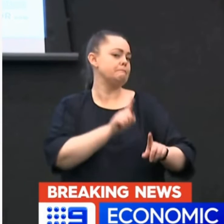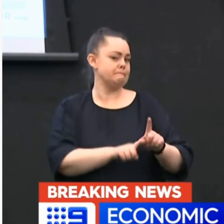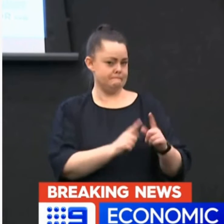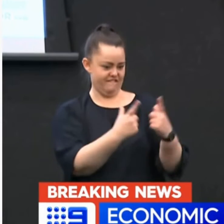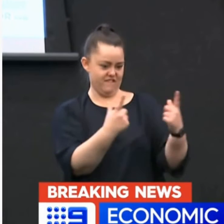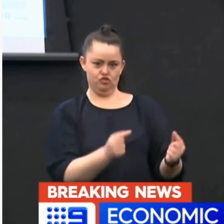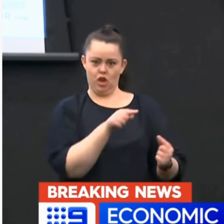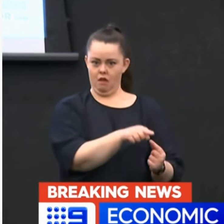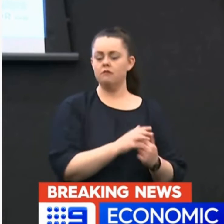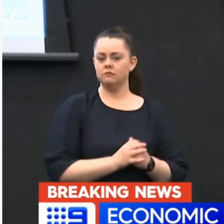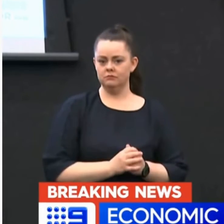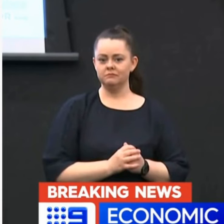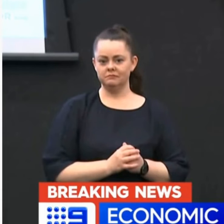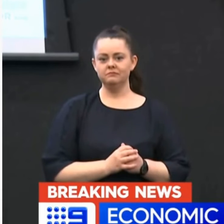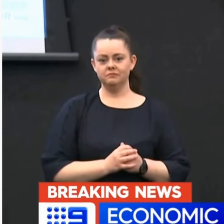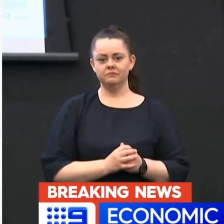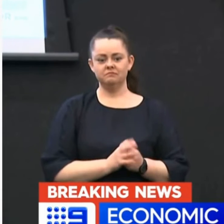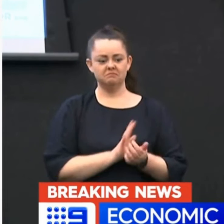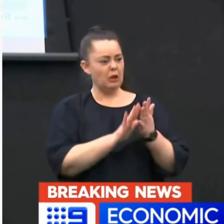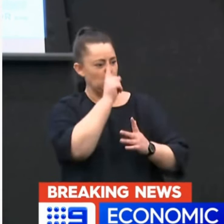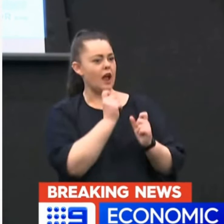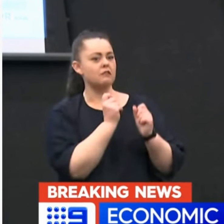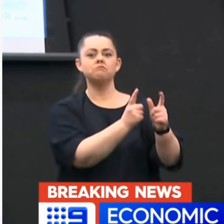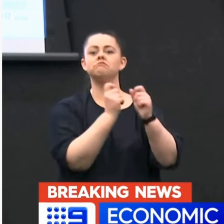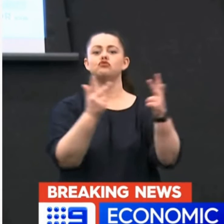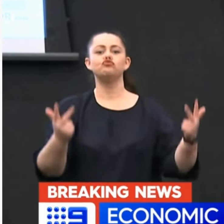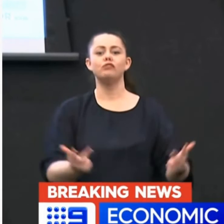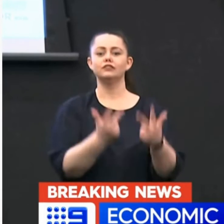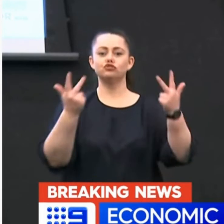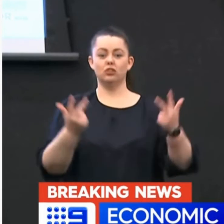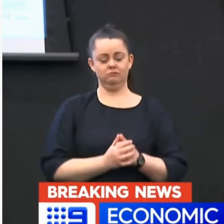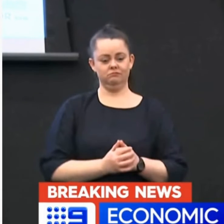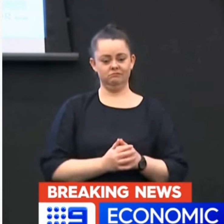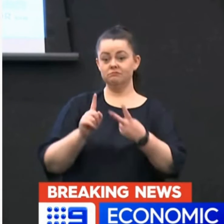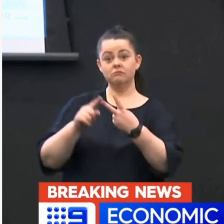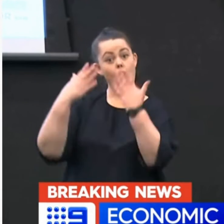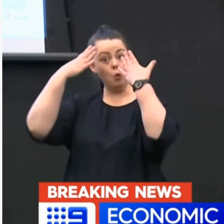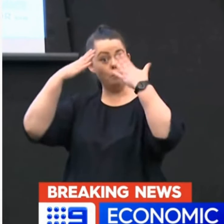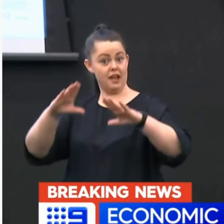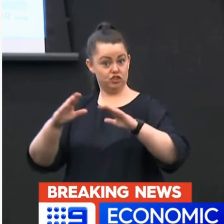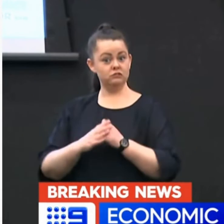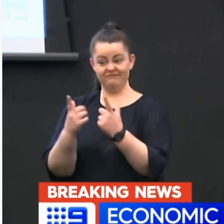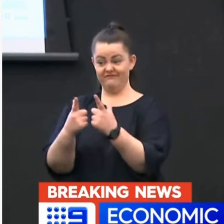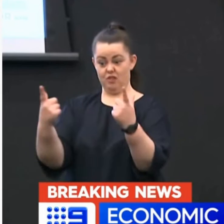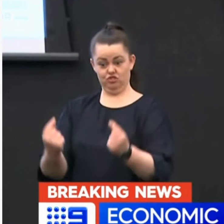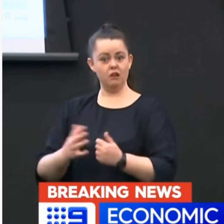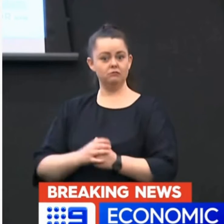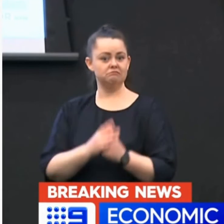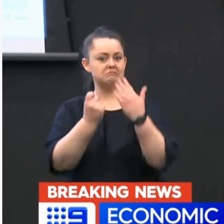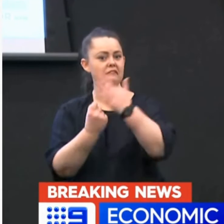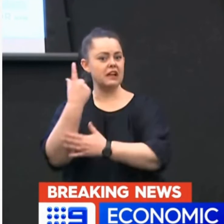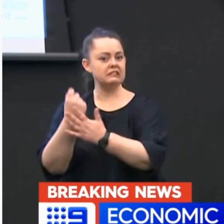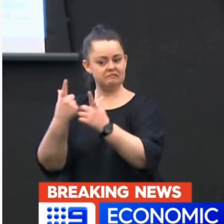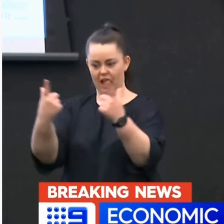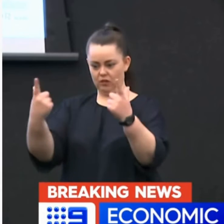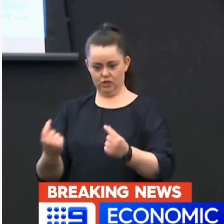has to offer. We know the Dine and Discover and the accommodation vouchers work. We've seen that it stimulated the New South Wales economy and had a big